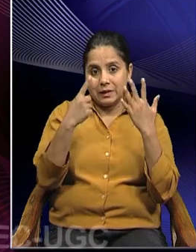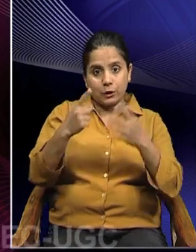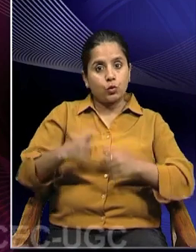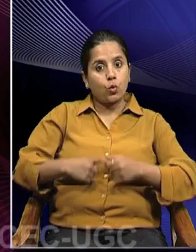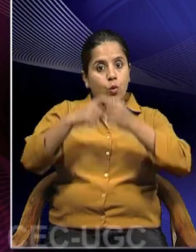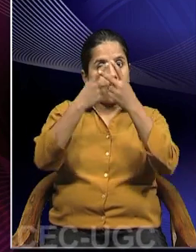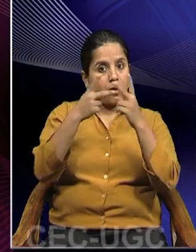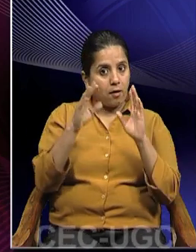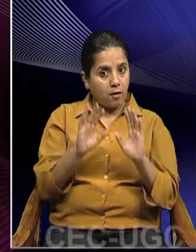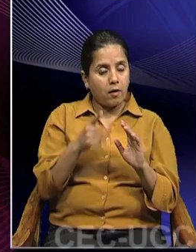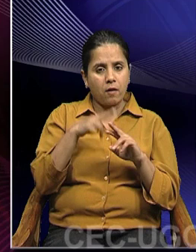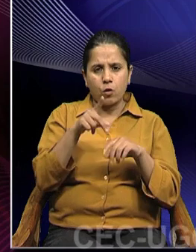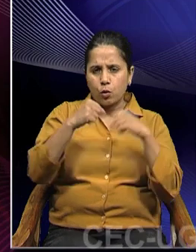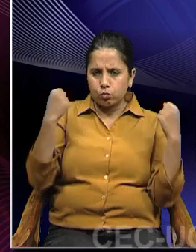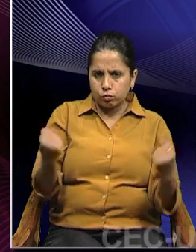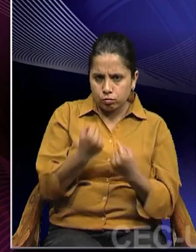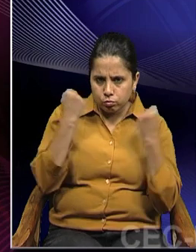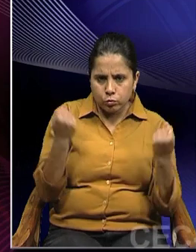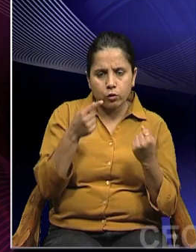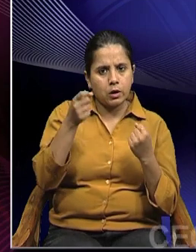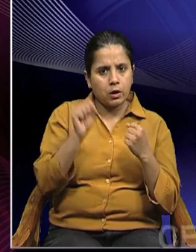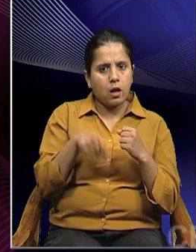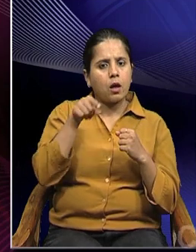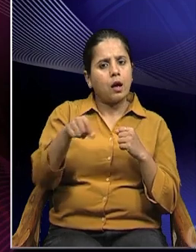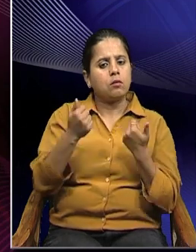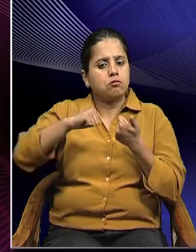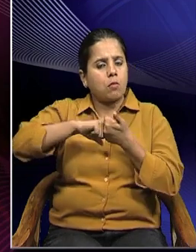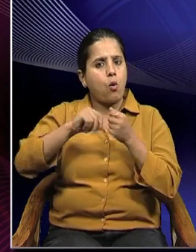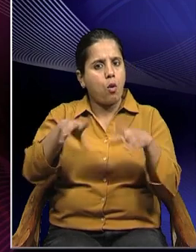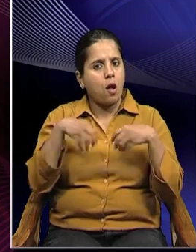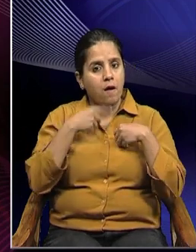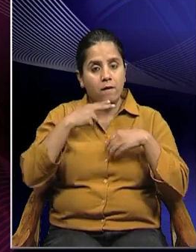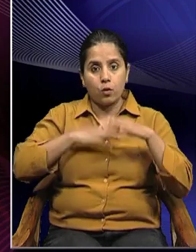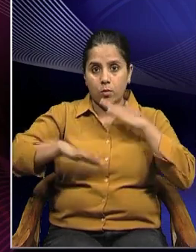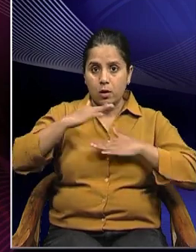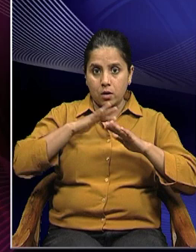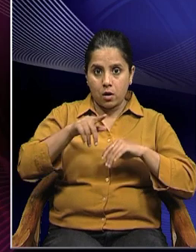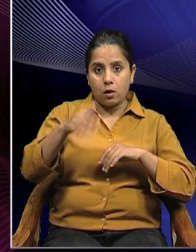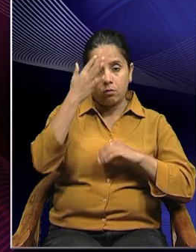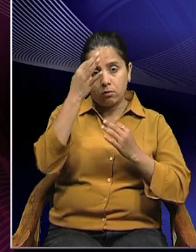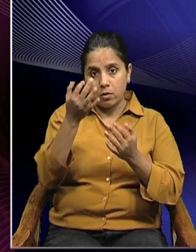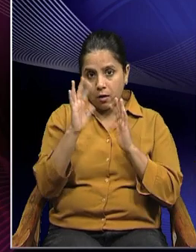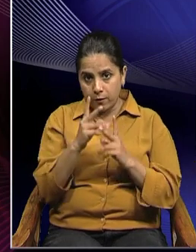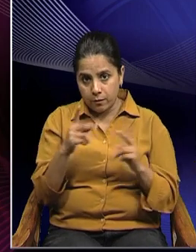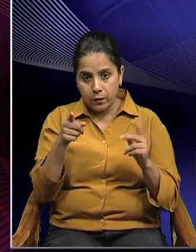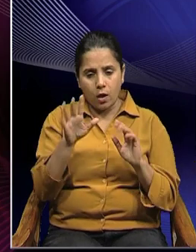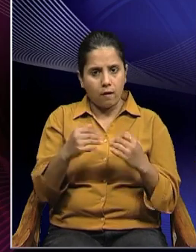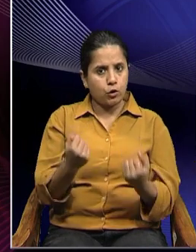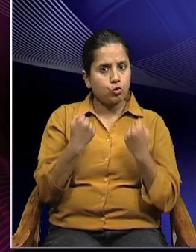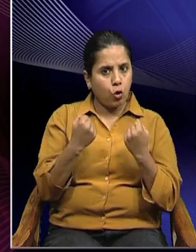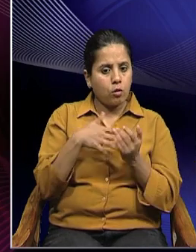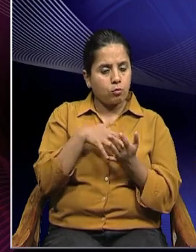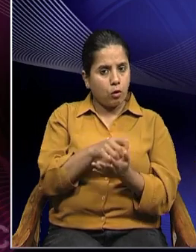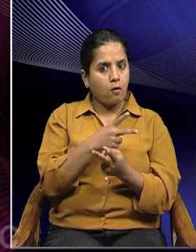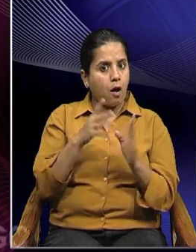qualities, if you are hardworking, you can take risk, you have patience, you have intellect, you have strength and